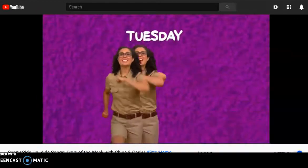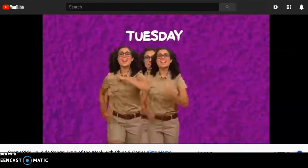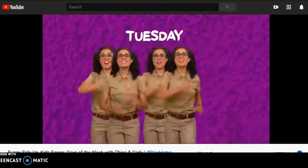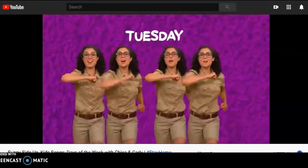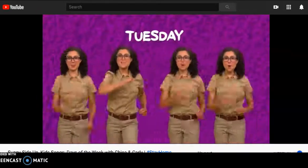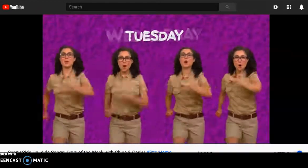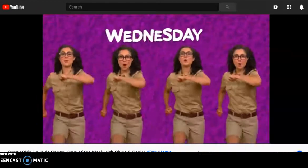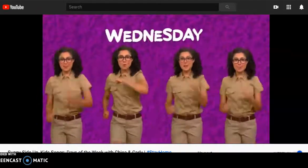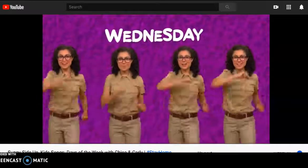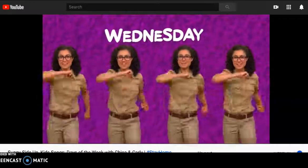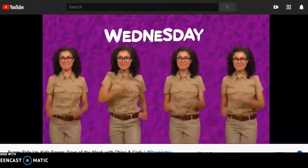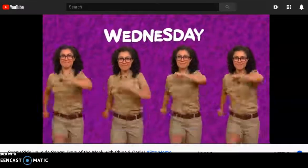Days of the week.